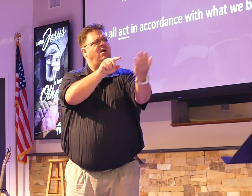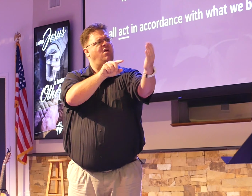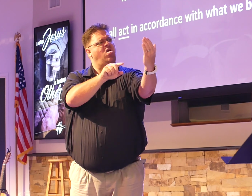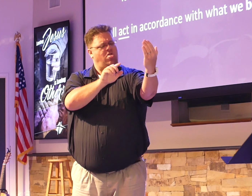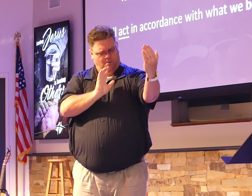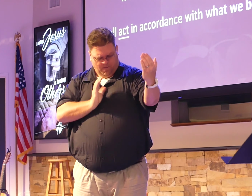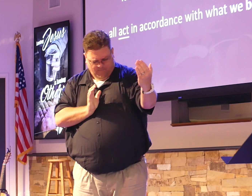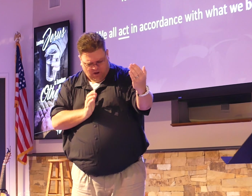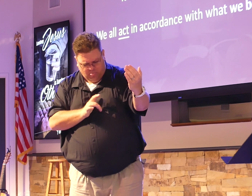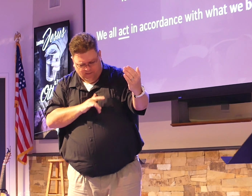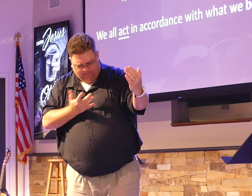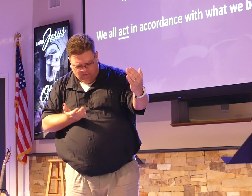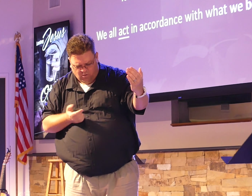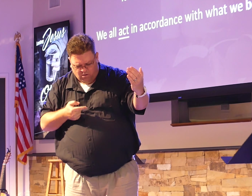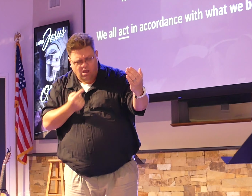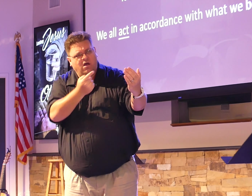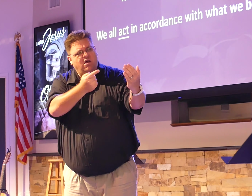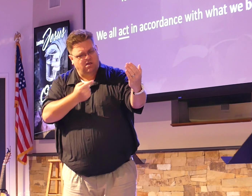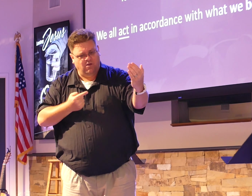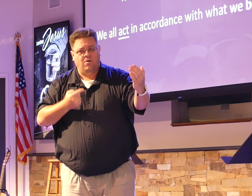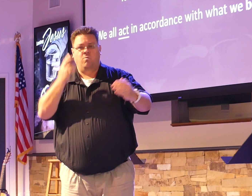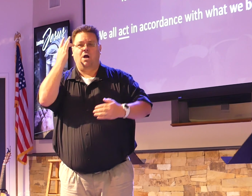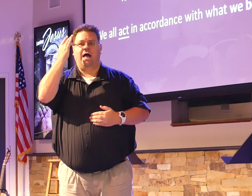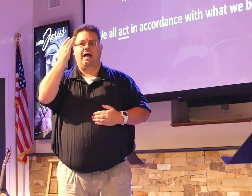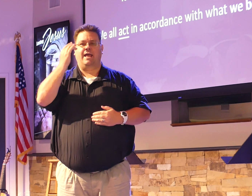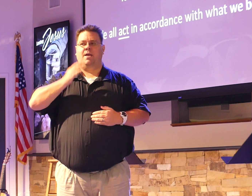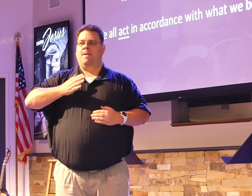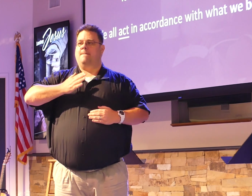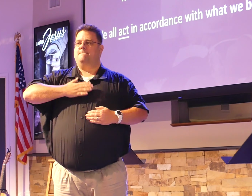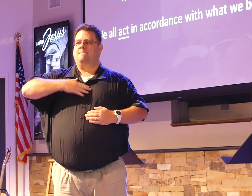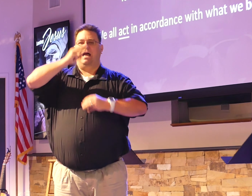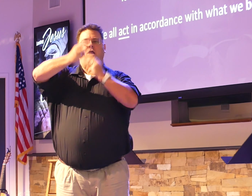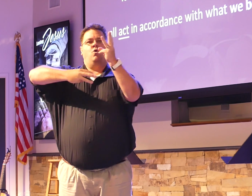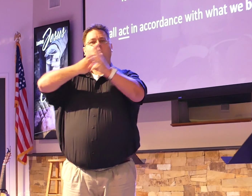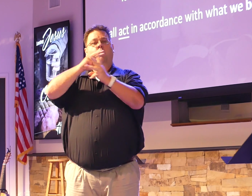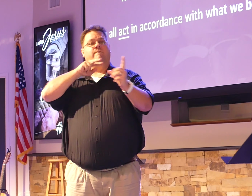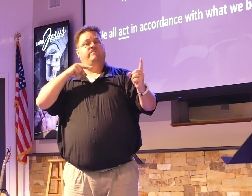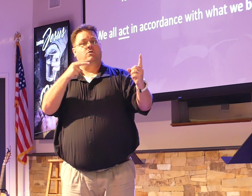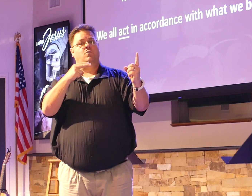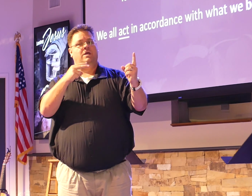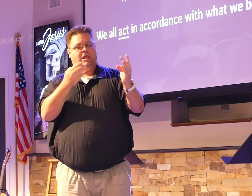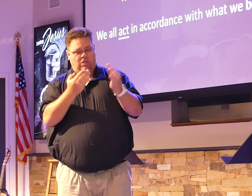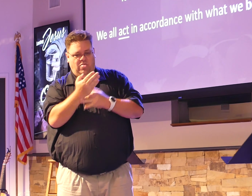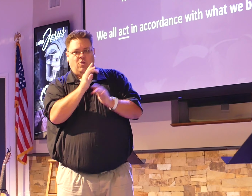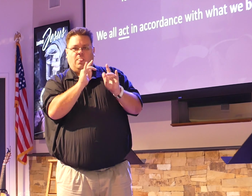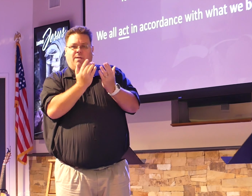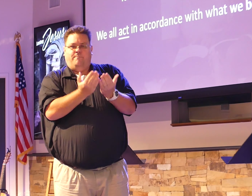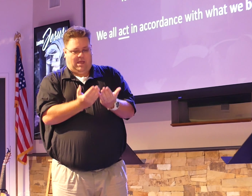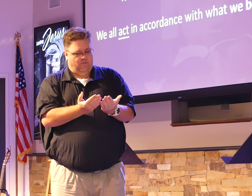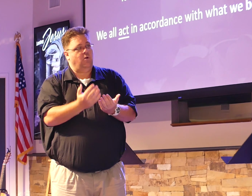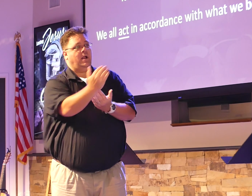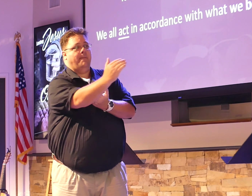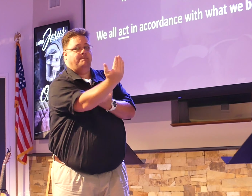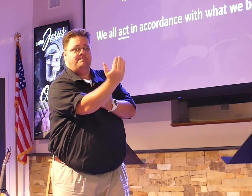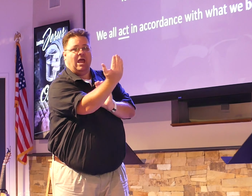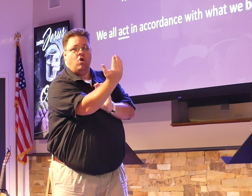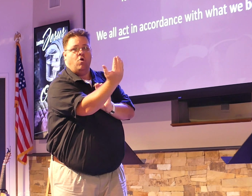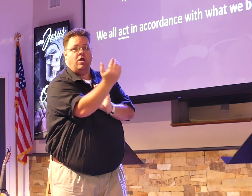would we do that? A biblical worldview. Our attitude is, hey, you know what? God is always right. So